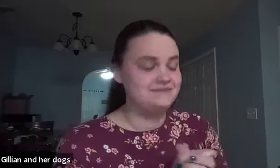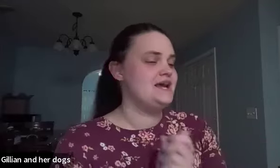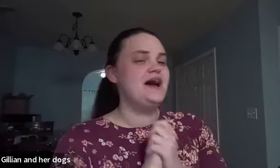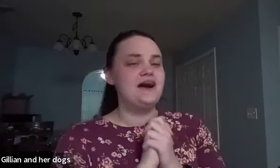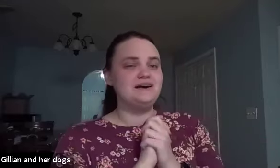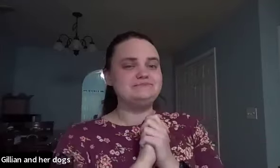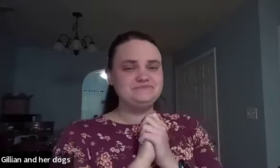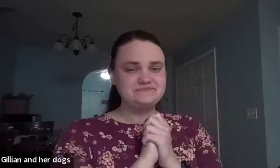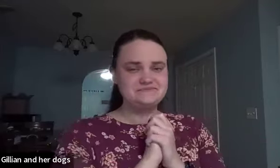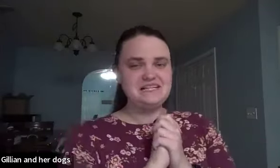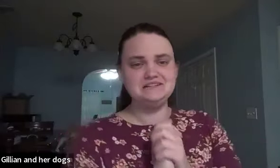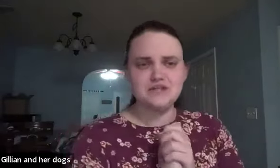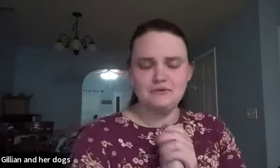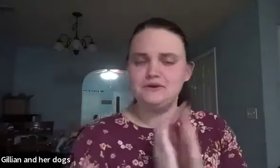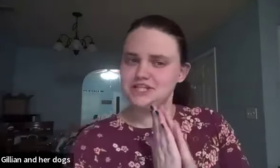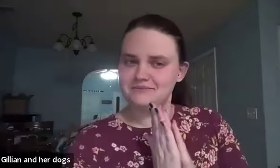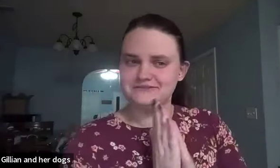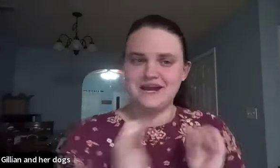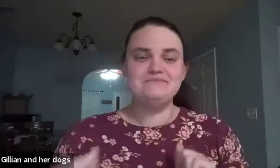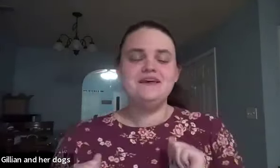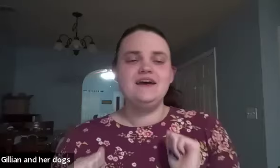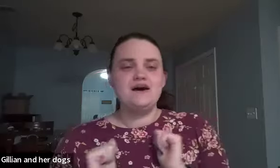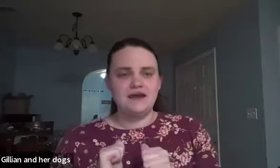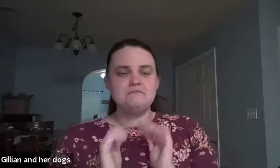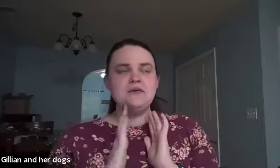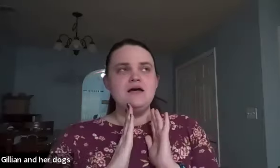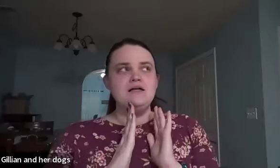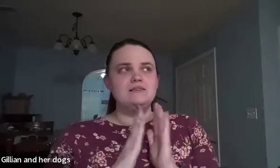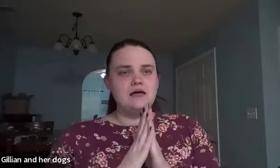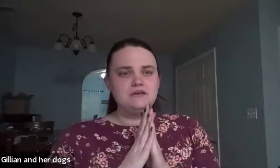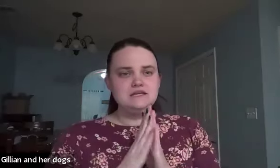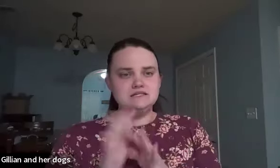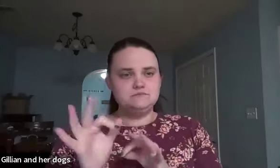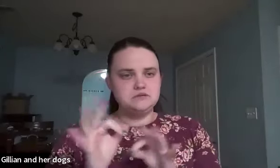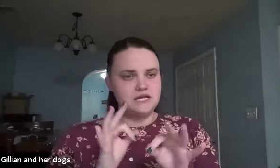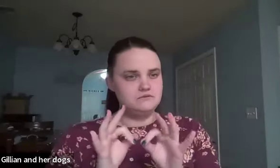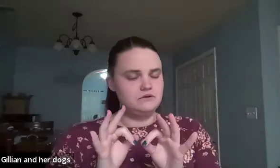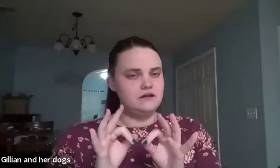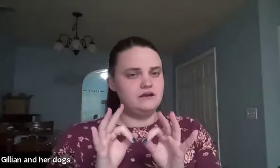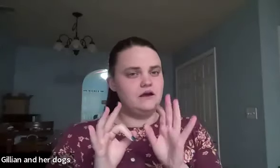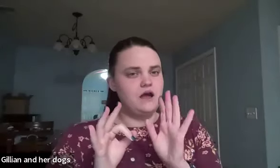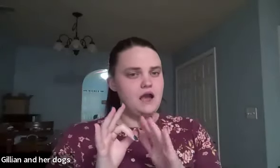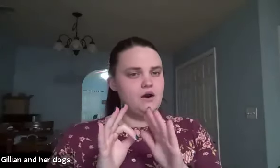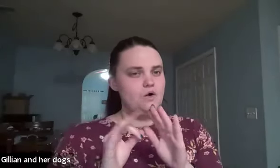conversation. So good job. Okay, let me explain real quick